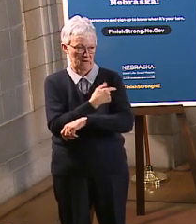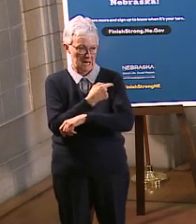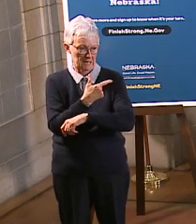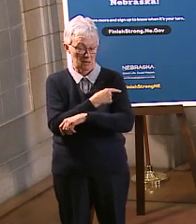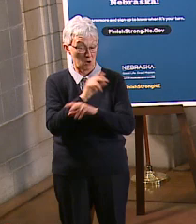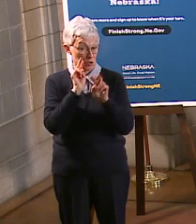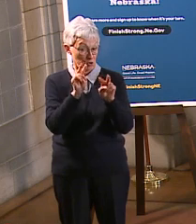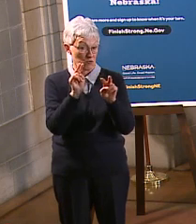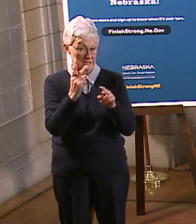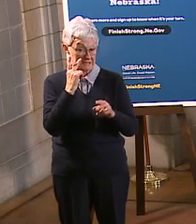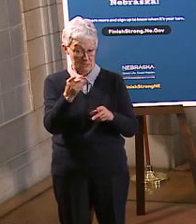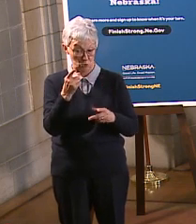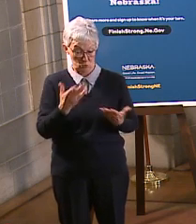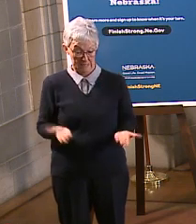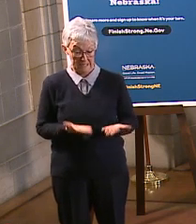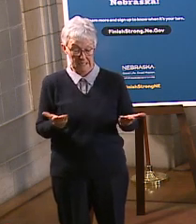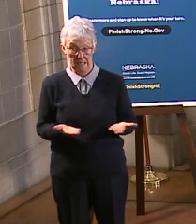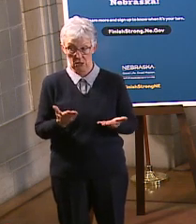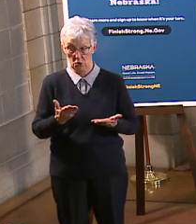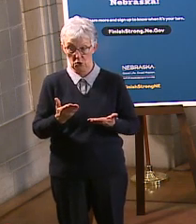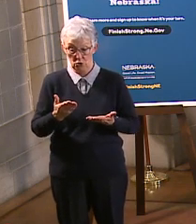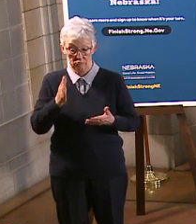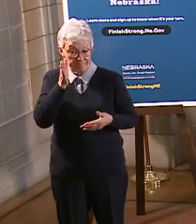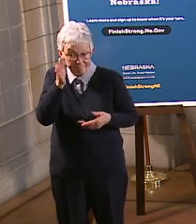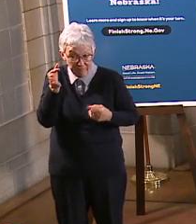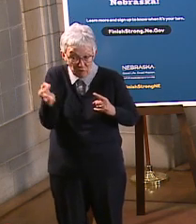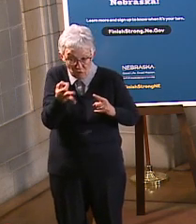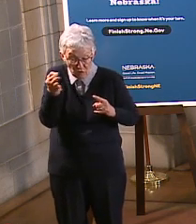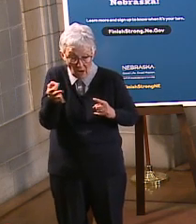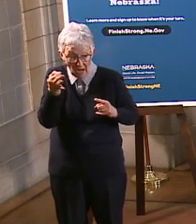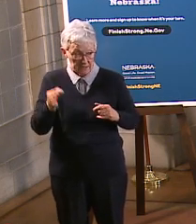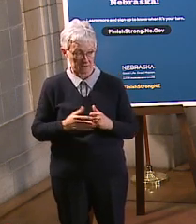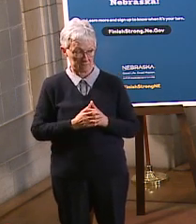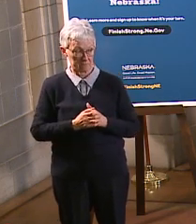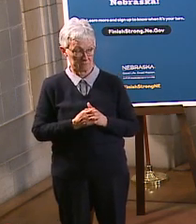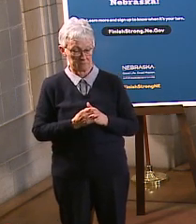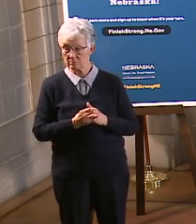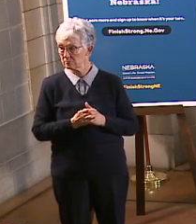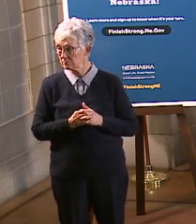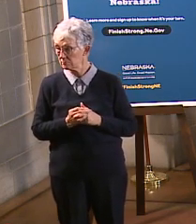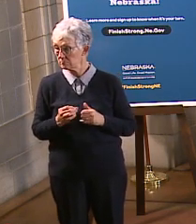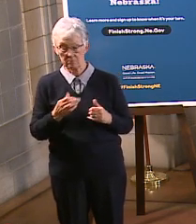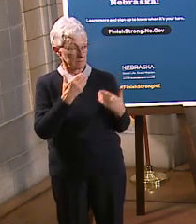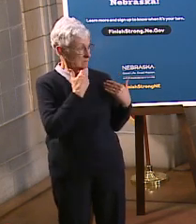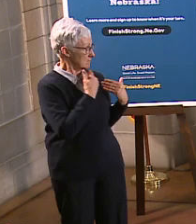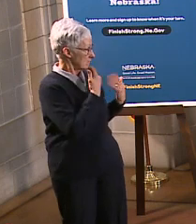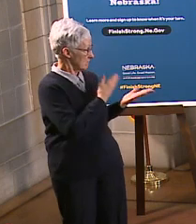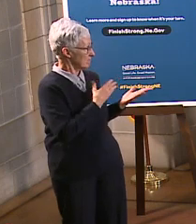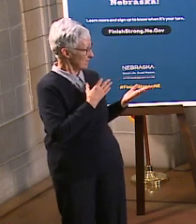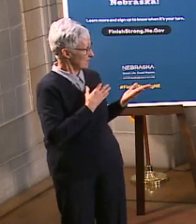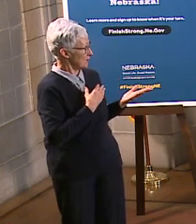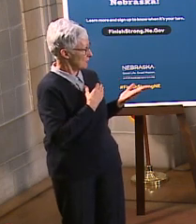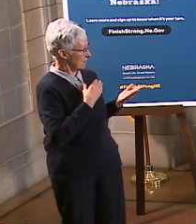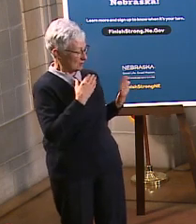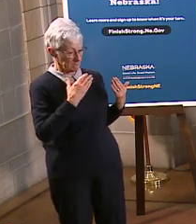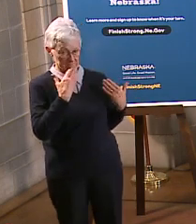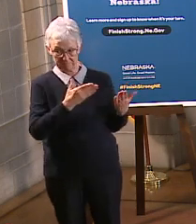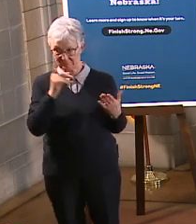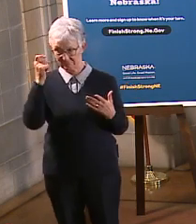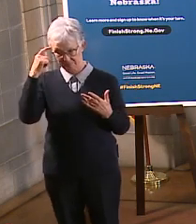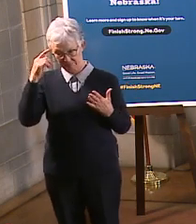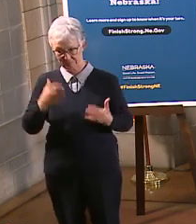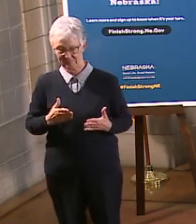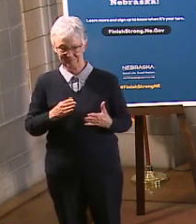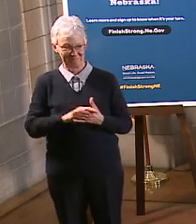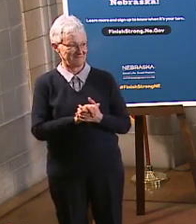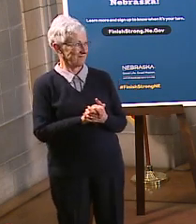forward to seeing you all back here in this room again on Friday. Thank you very much. I'm sorry. Thank you very much, Francis. Appreciate it. I